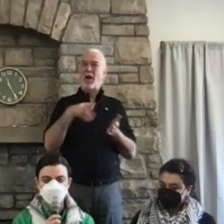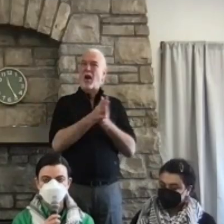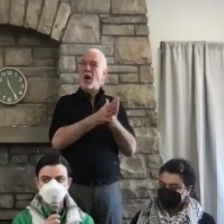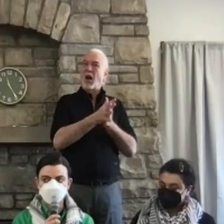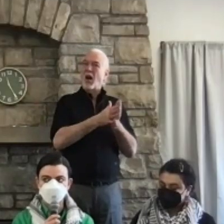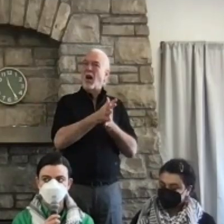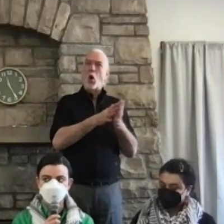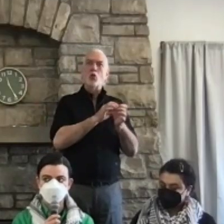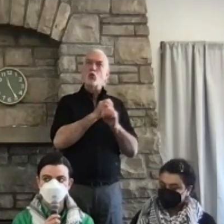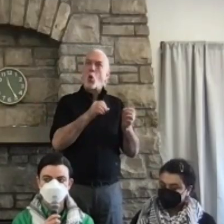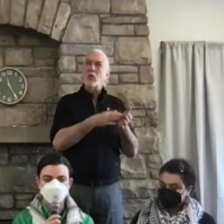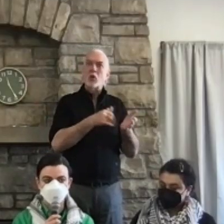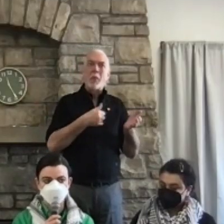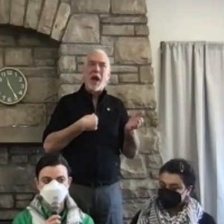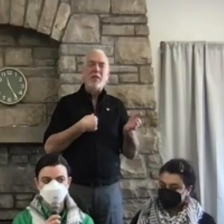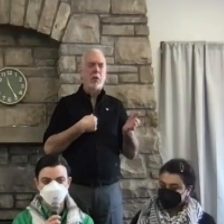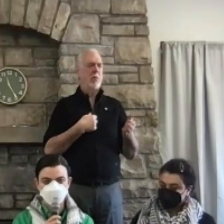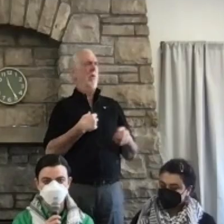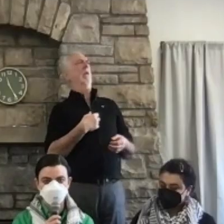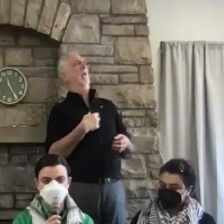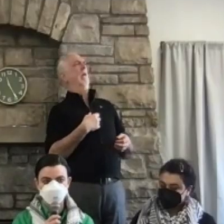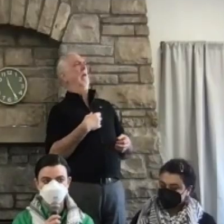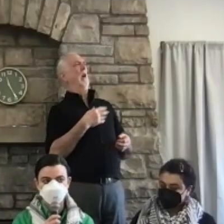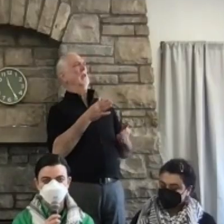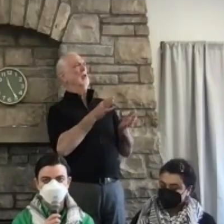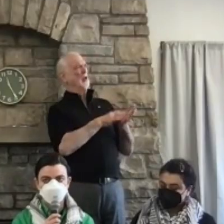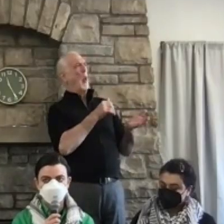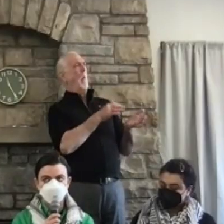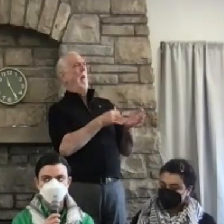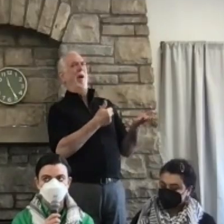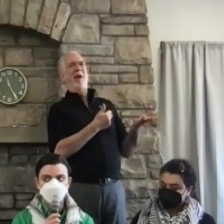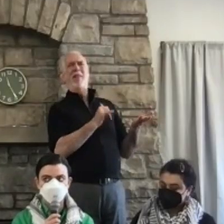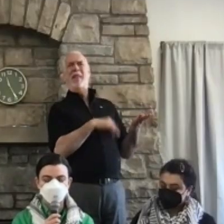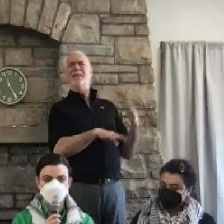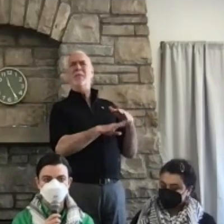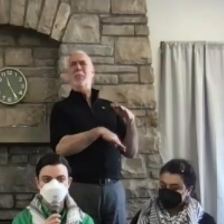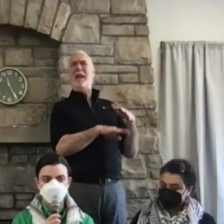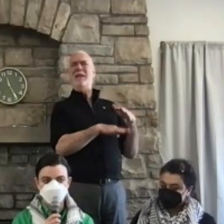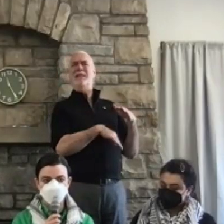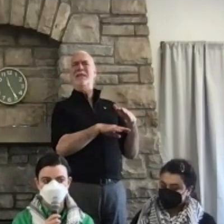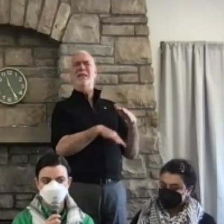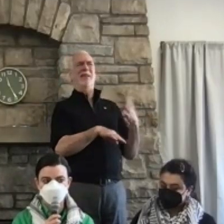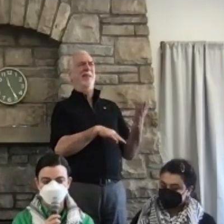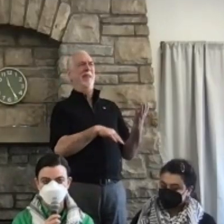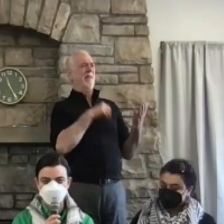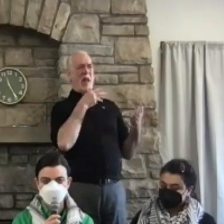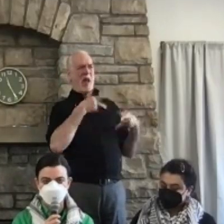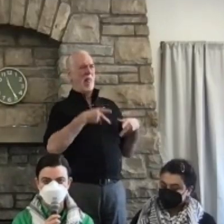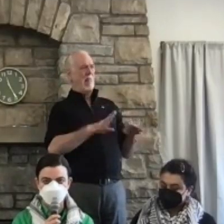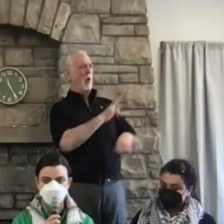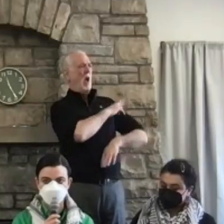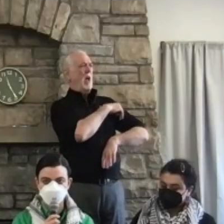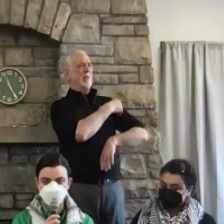me because it's such a basic thing that has not been permitted to exist in that